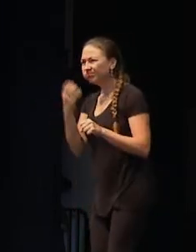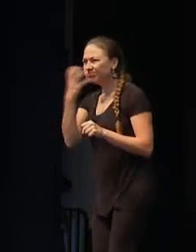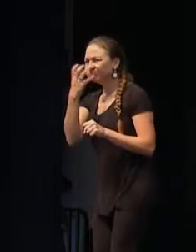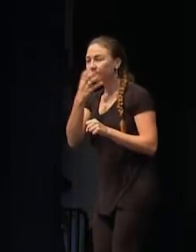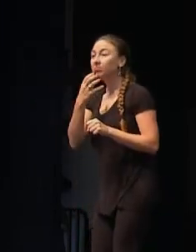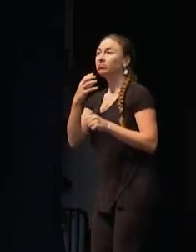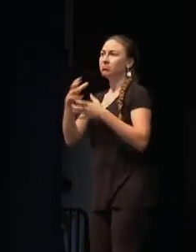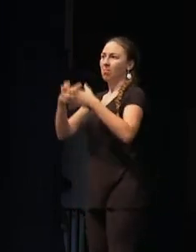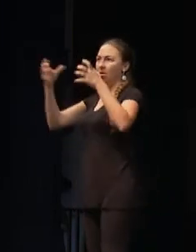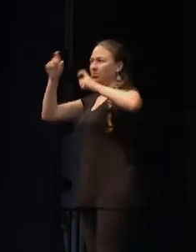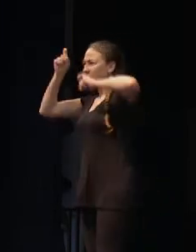includes gesture.